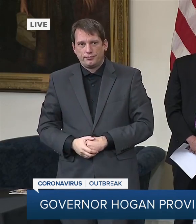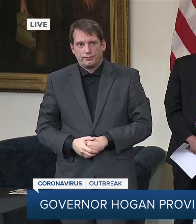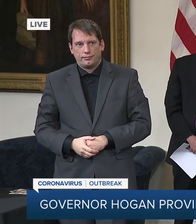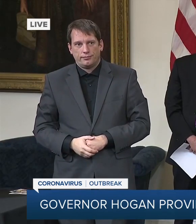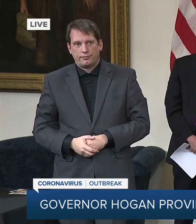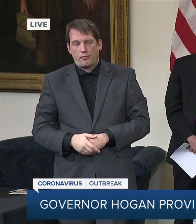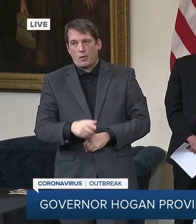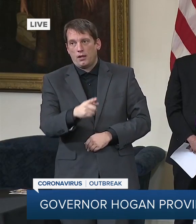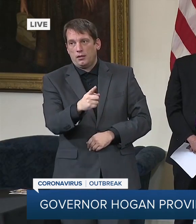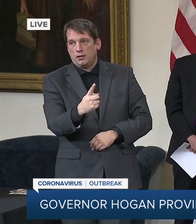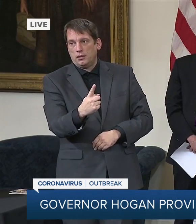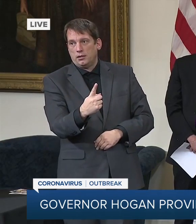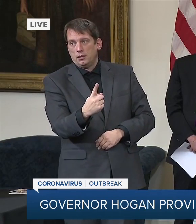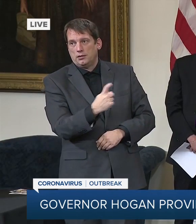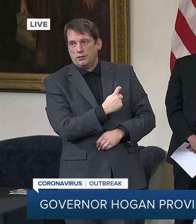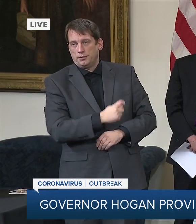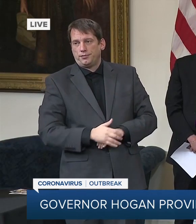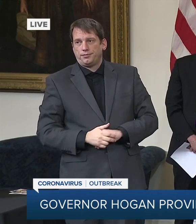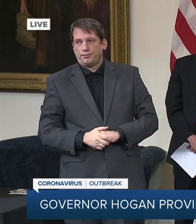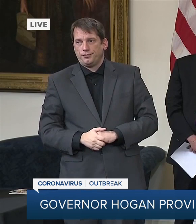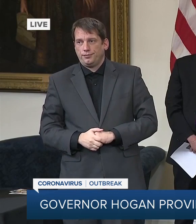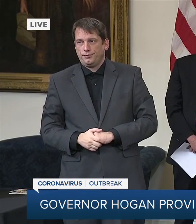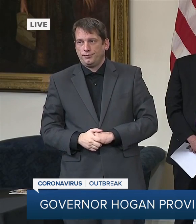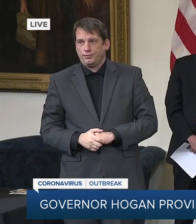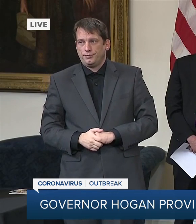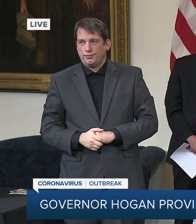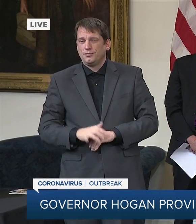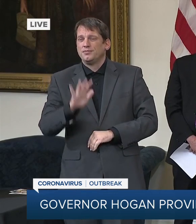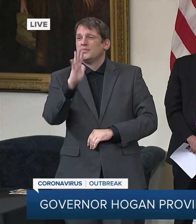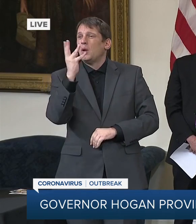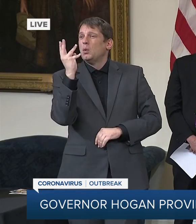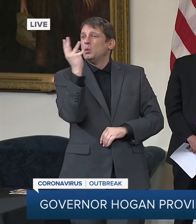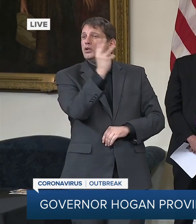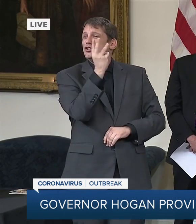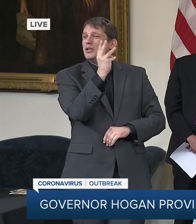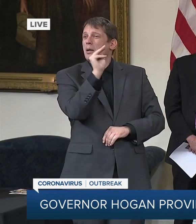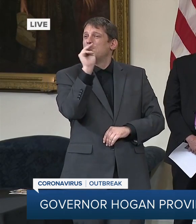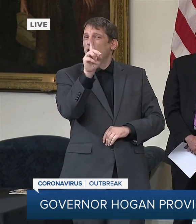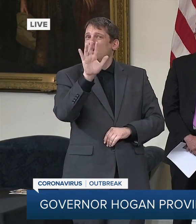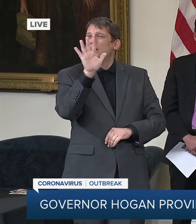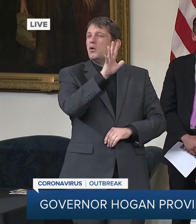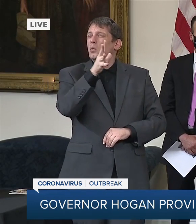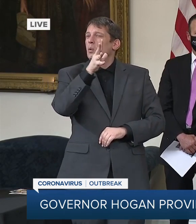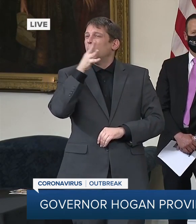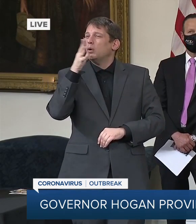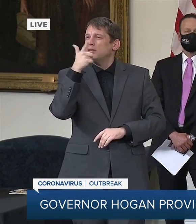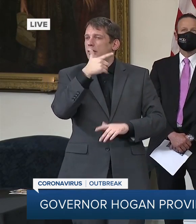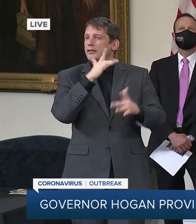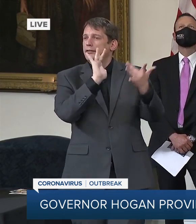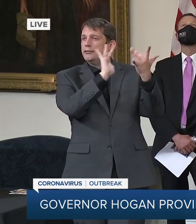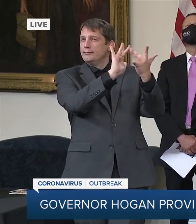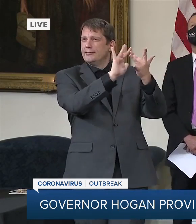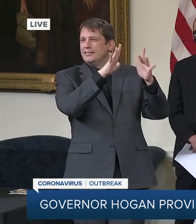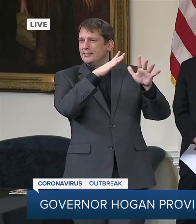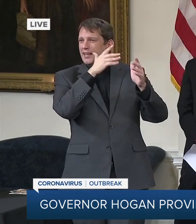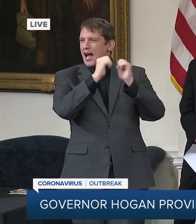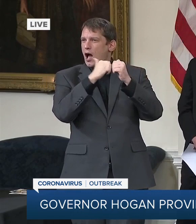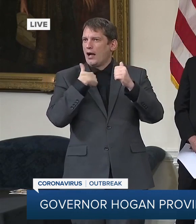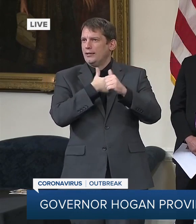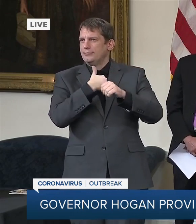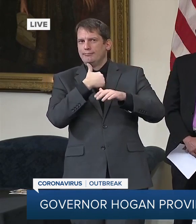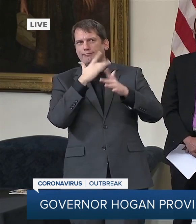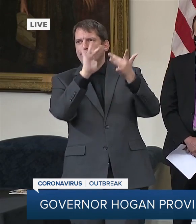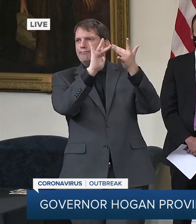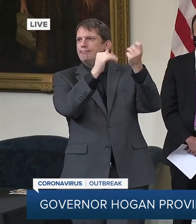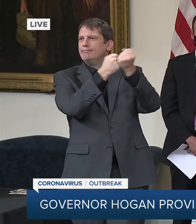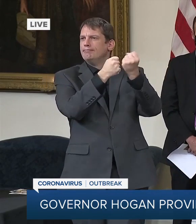reach populations in Western Maryland or urban populations that don't have a lot of access to technology, who need to hear